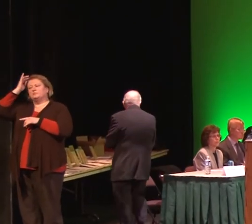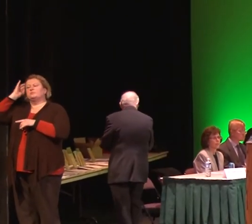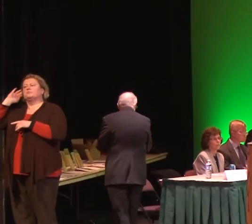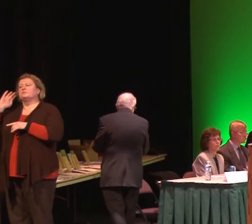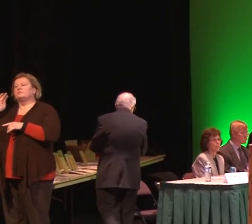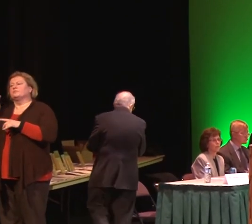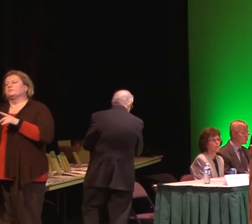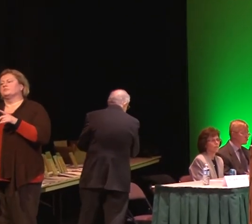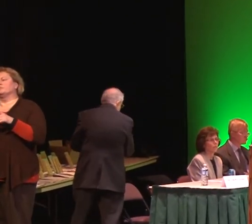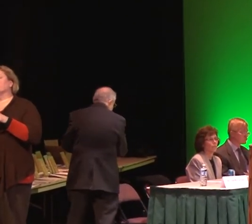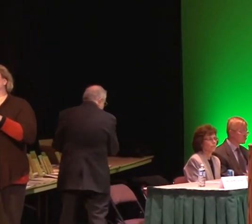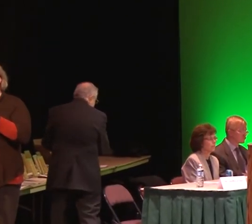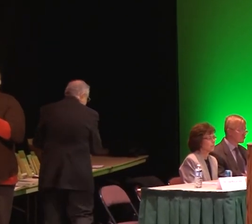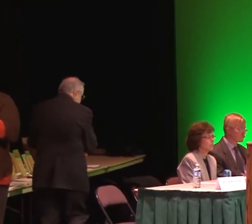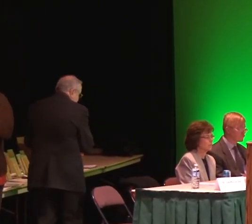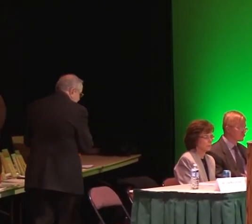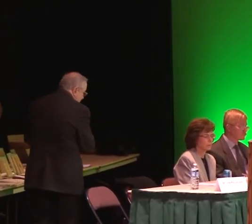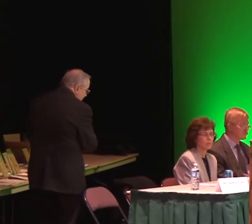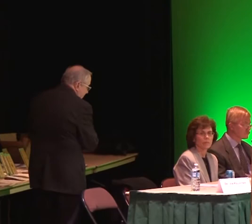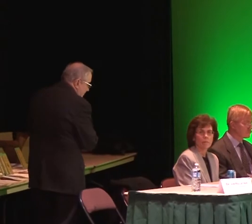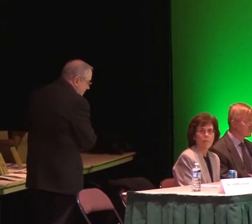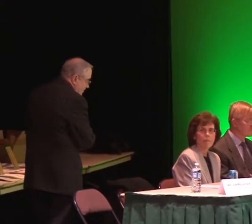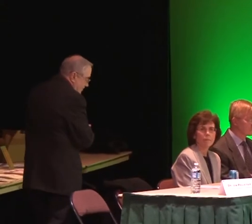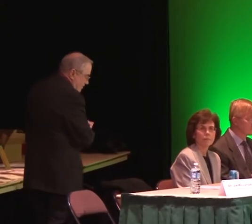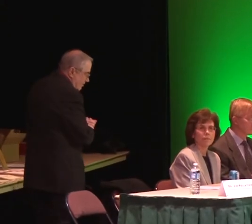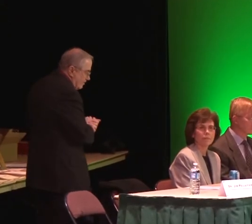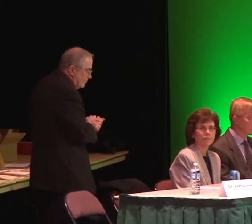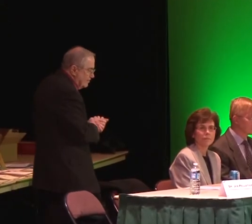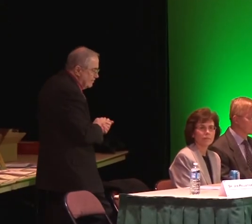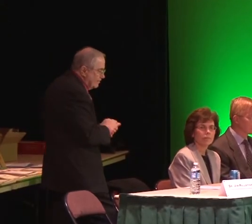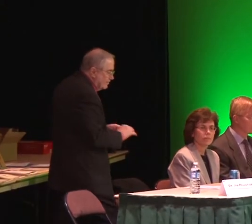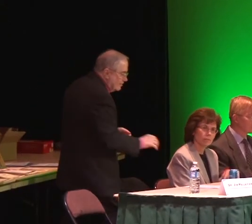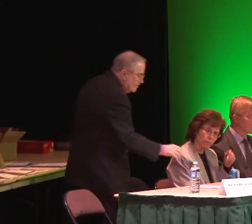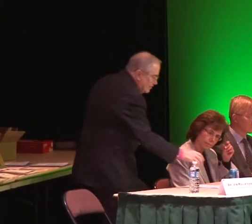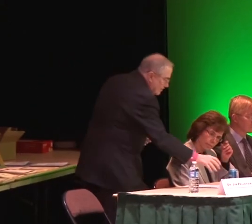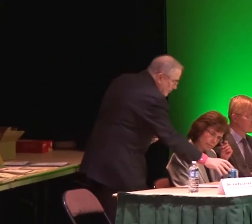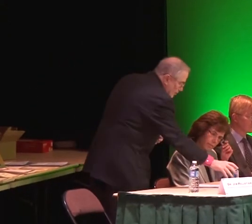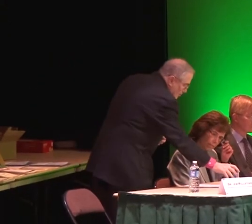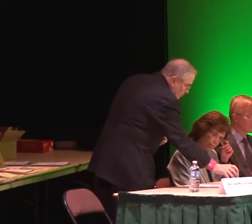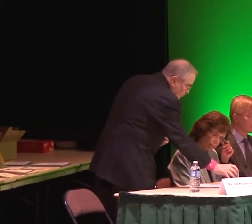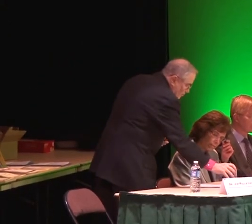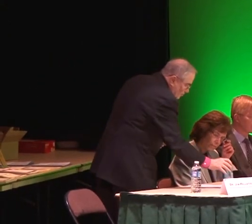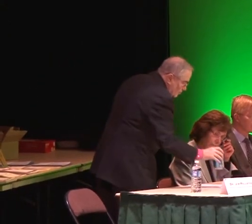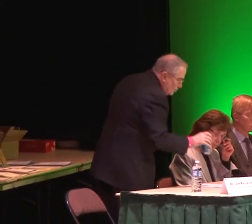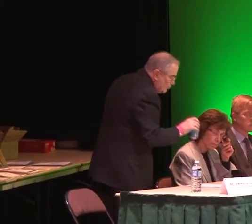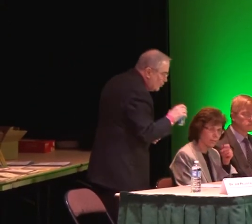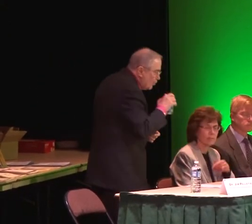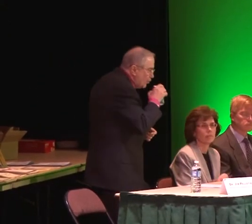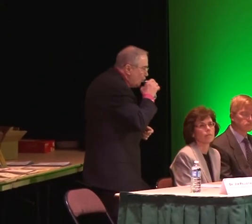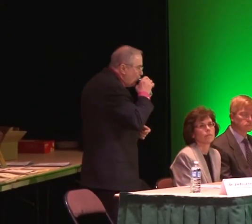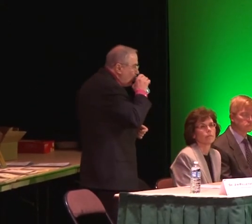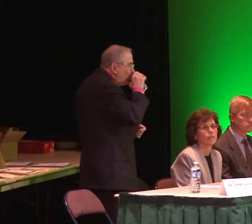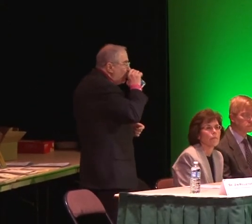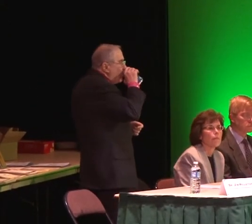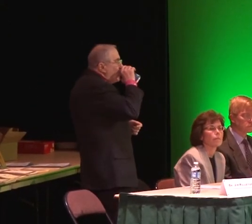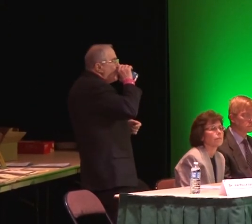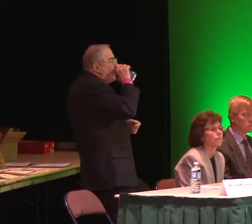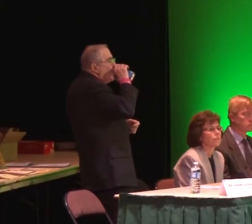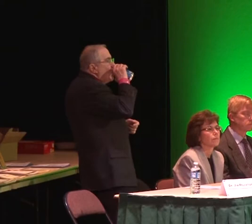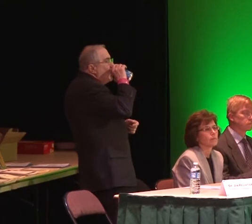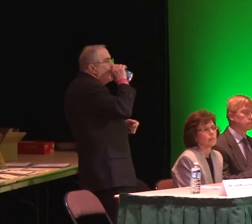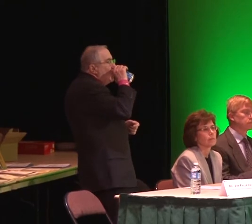have the United States Navy aboard. And as usual, in his